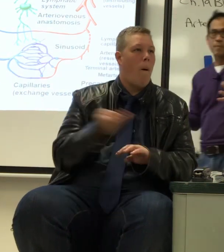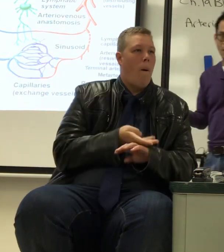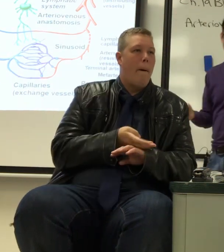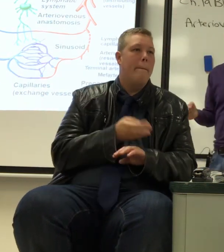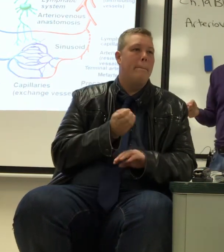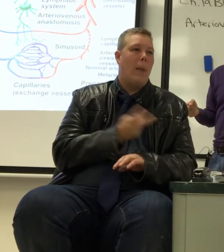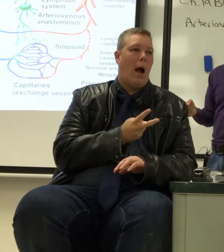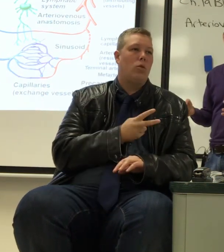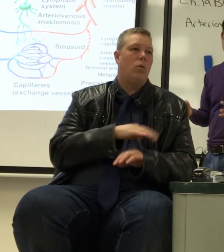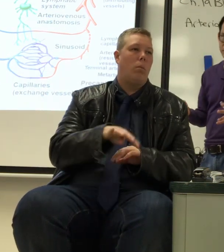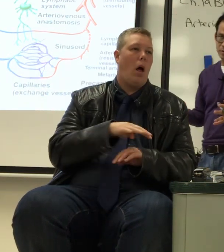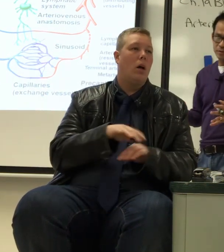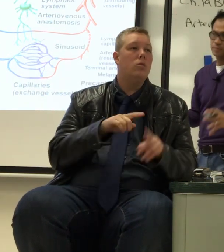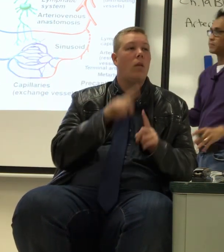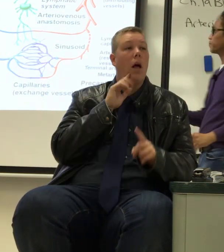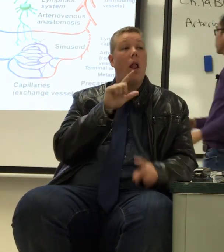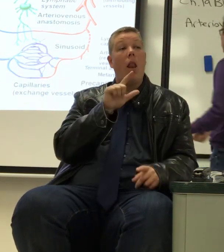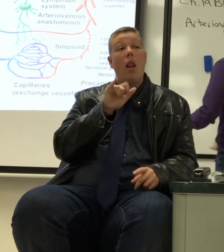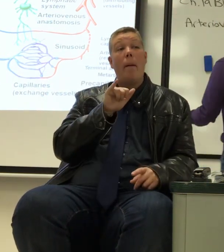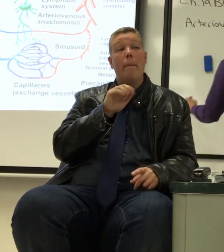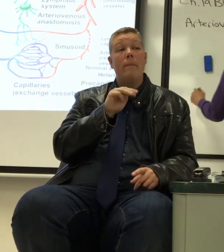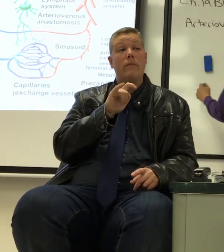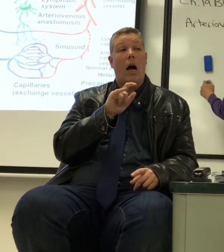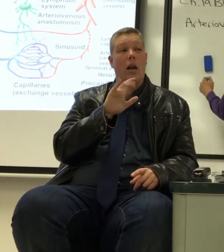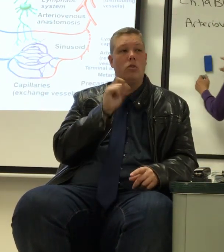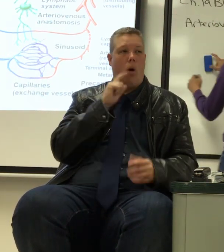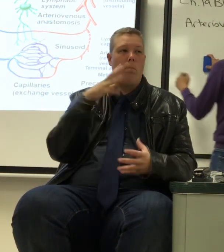lymphatics are a part of the circulatory system.